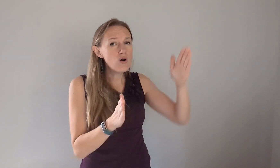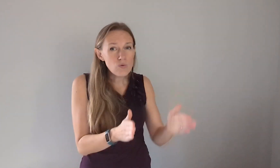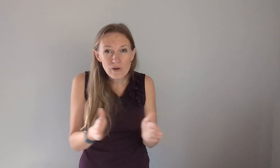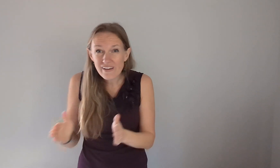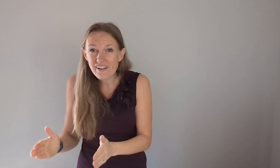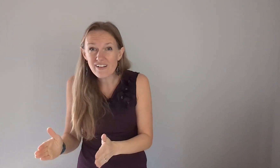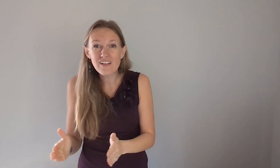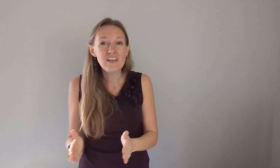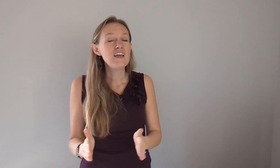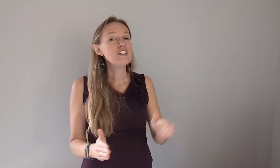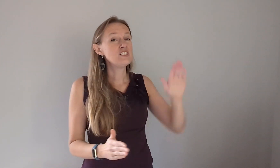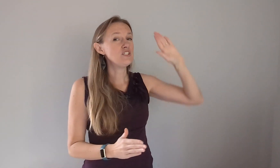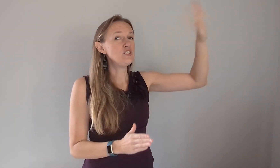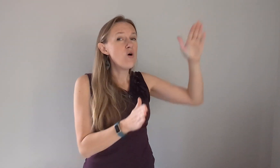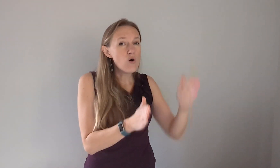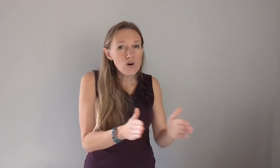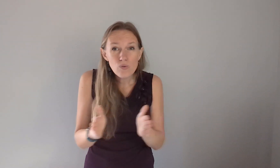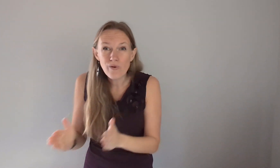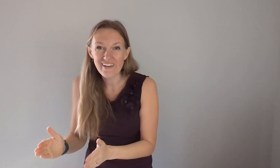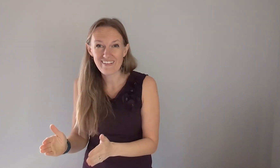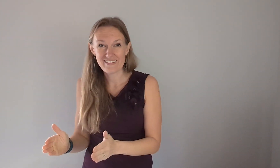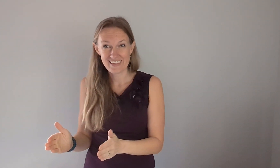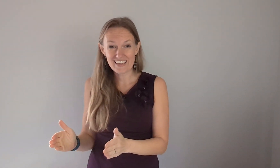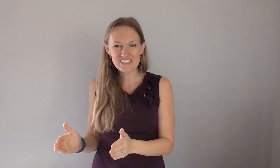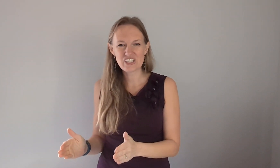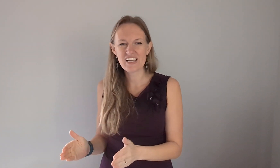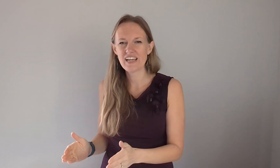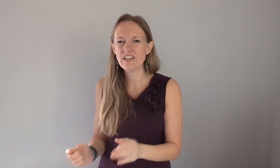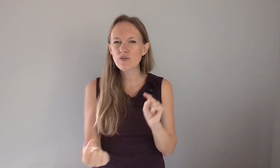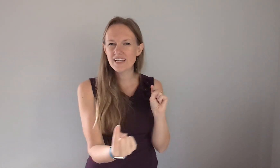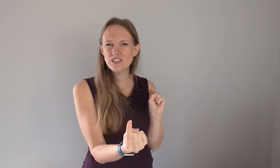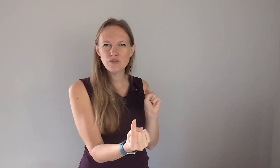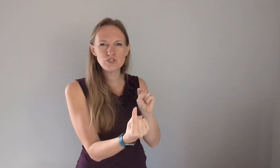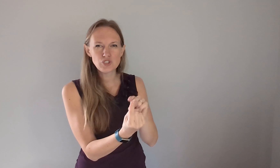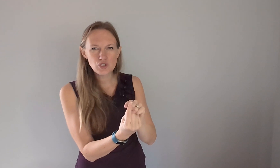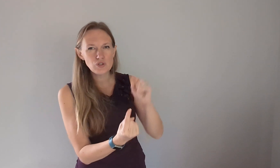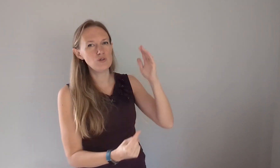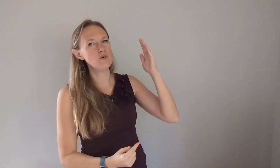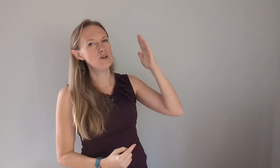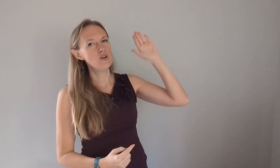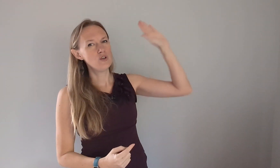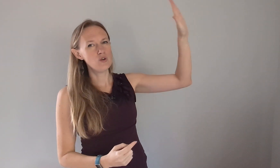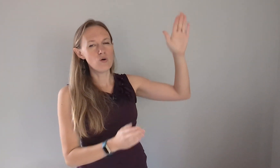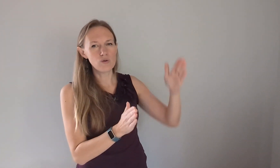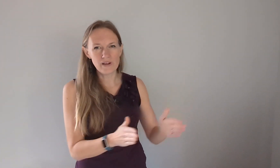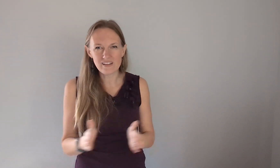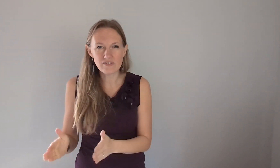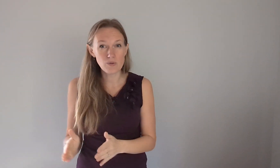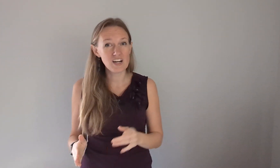your will, to your will. Okay, let's try it again. You can do to your will if you want,